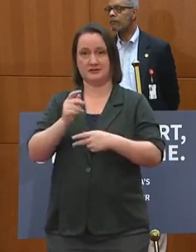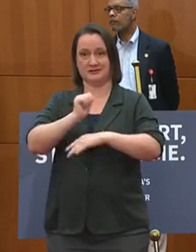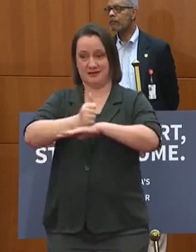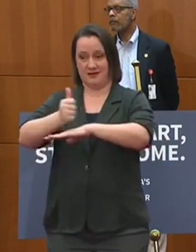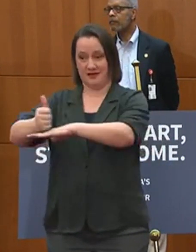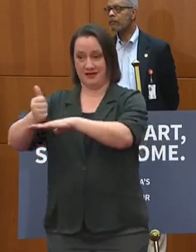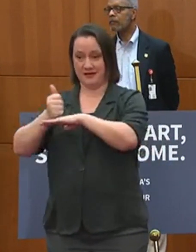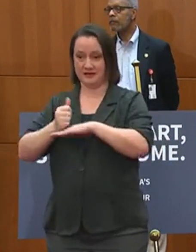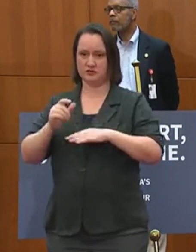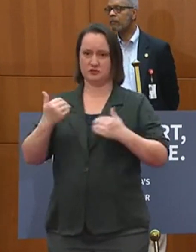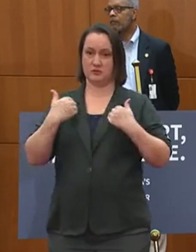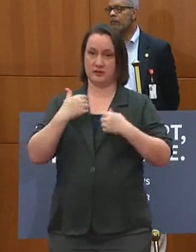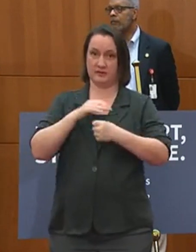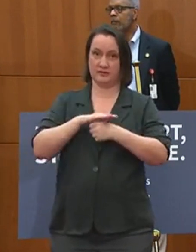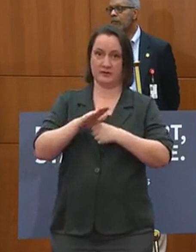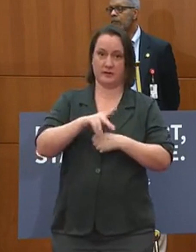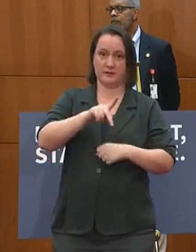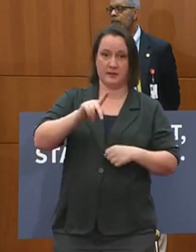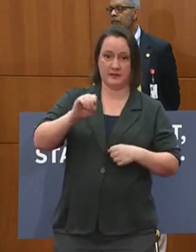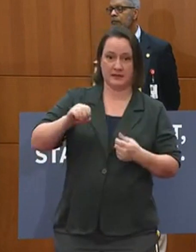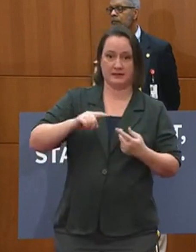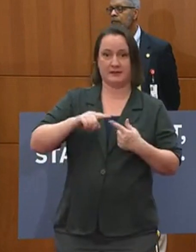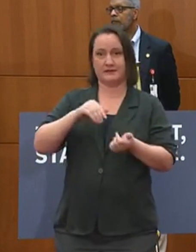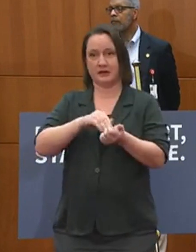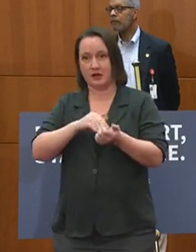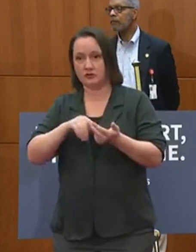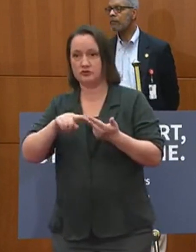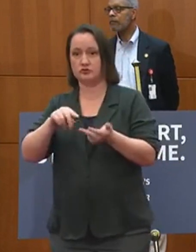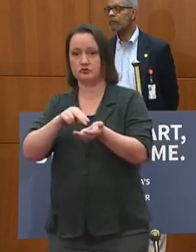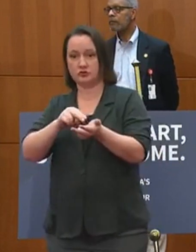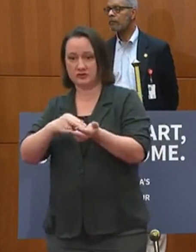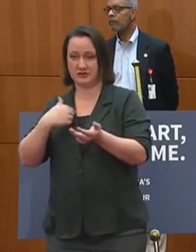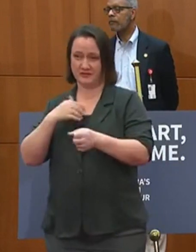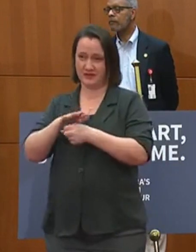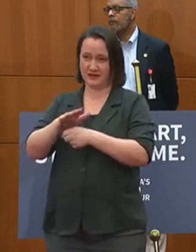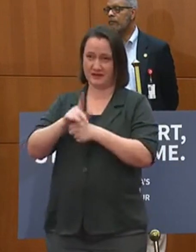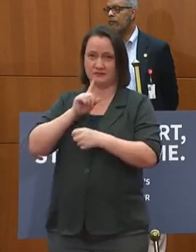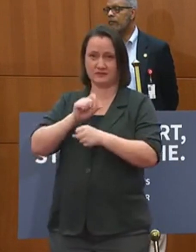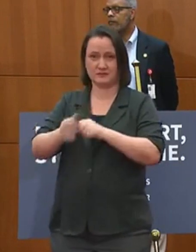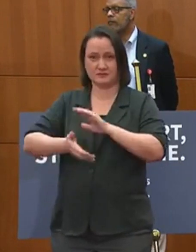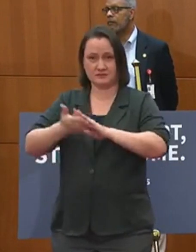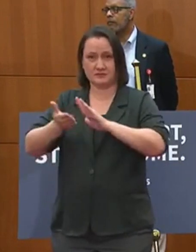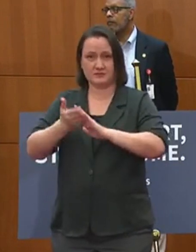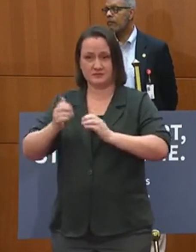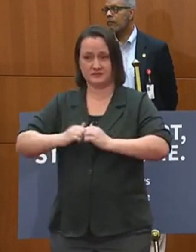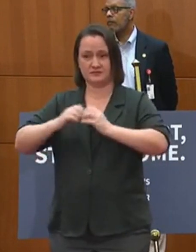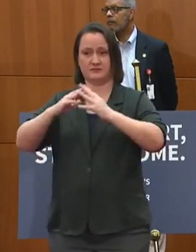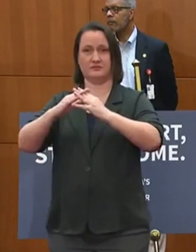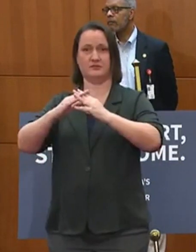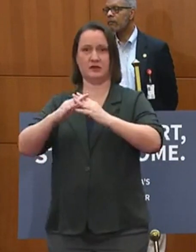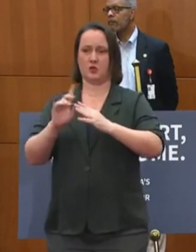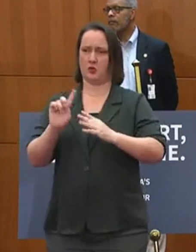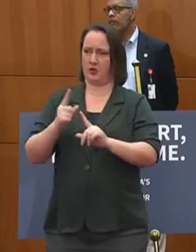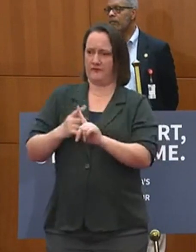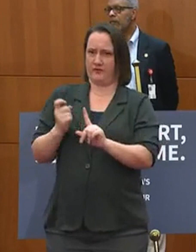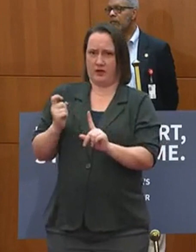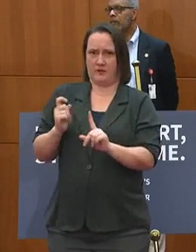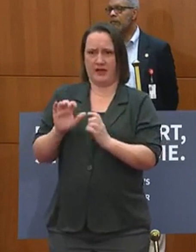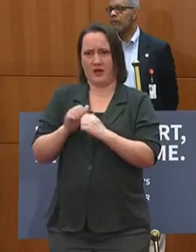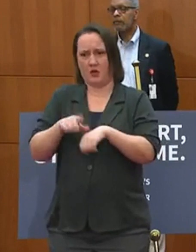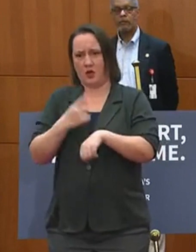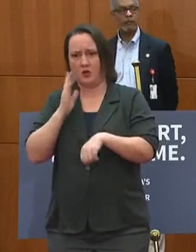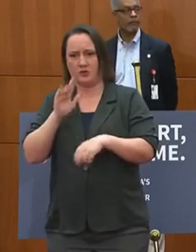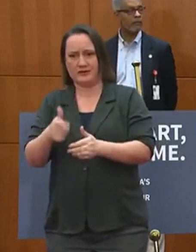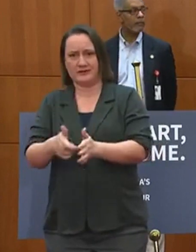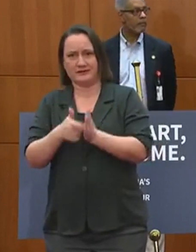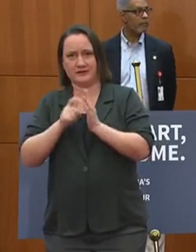the doctors and the nurses and the other staff needed to actually run them going to be available, and where would they come from, and how long would